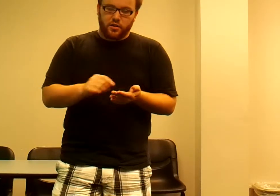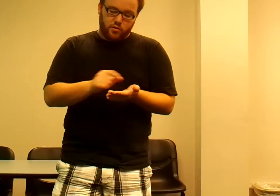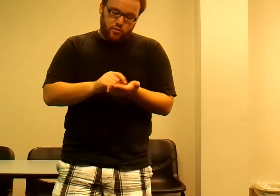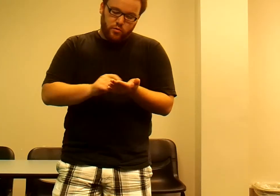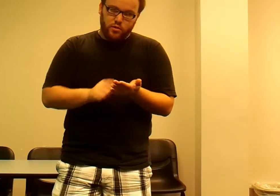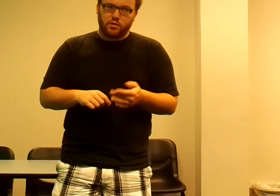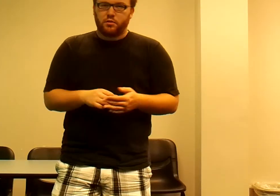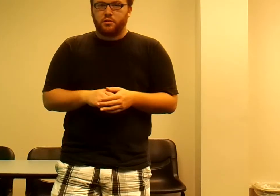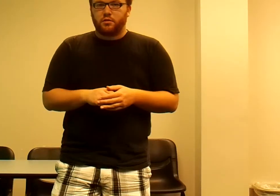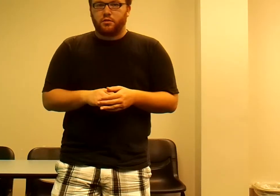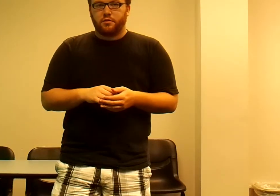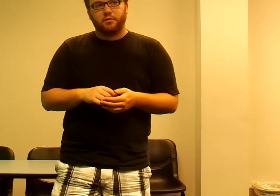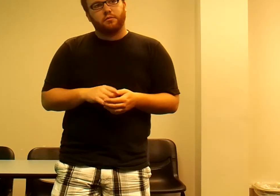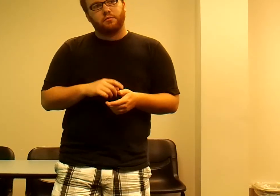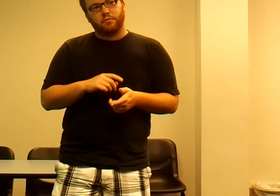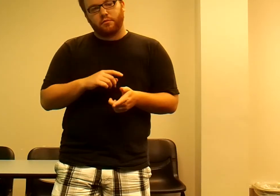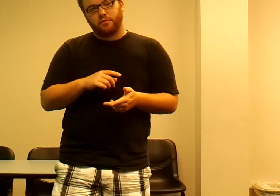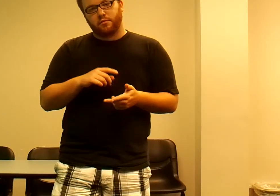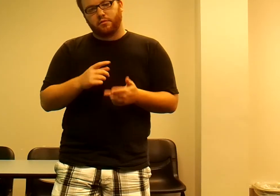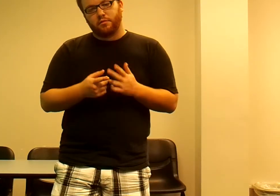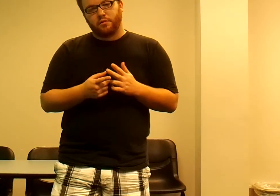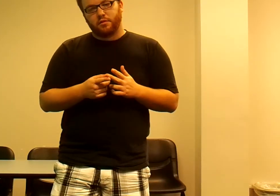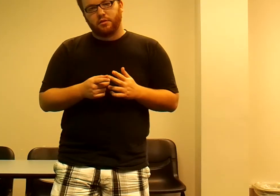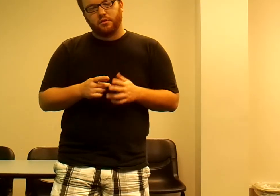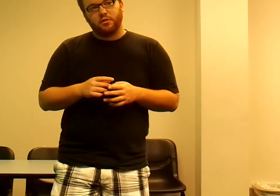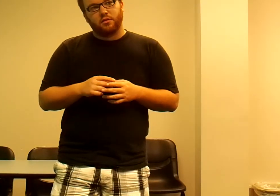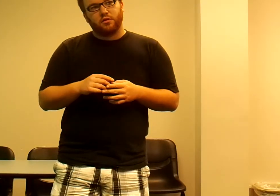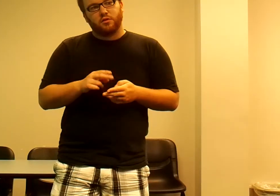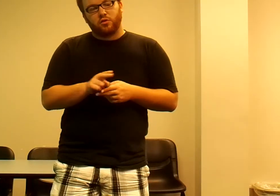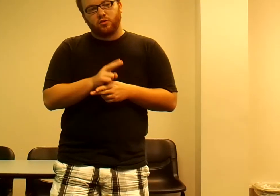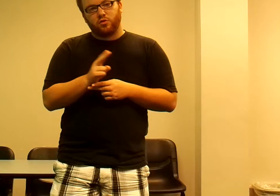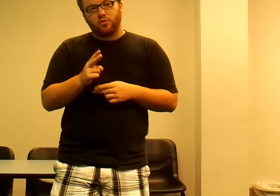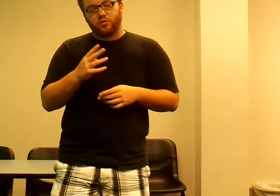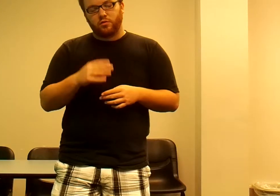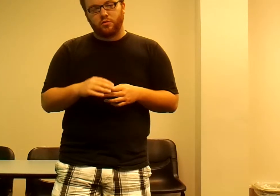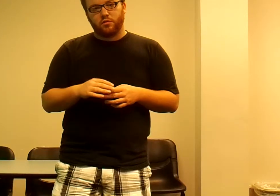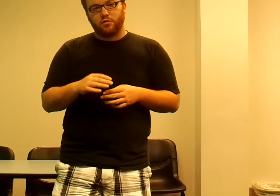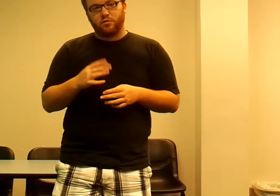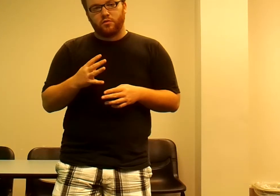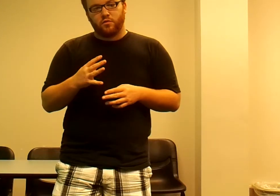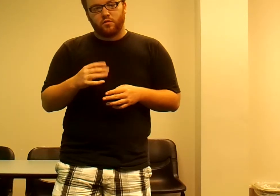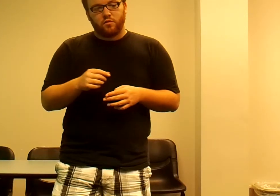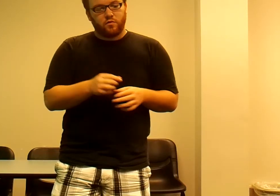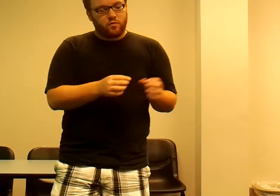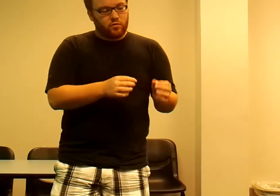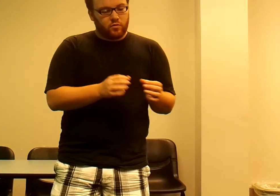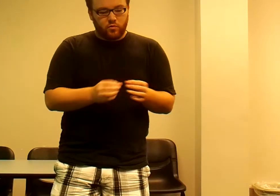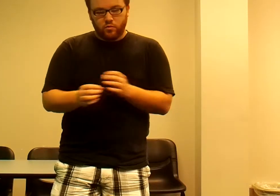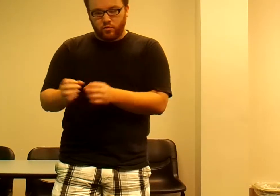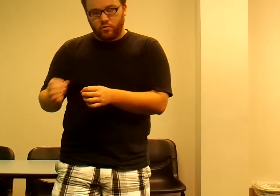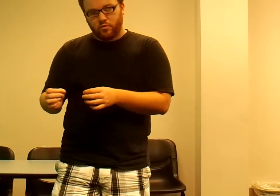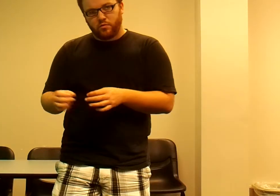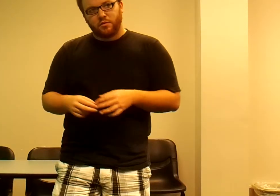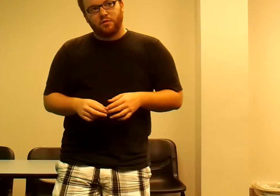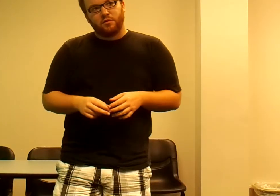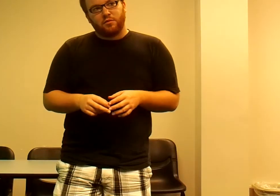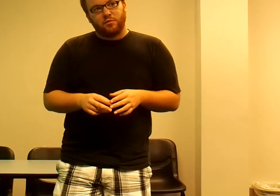be using the 4 different solutions, and we'll be working with partners and dipping Q-tips into